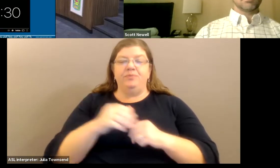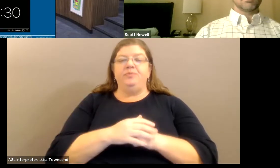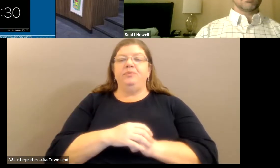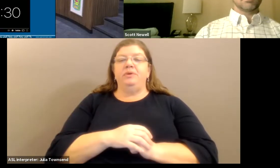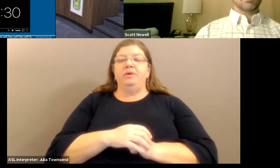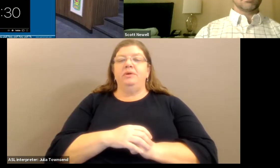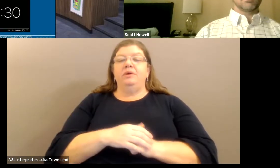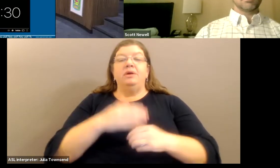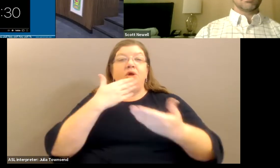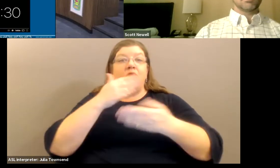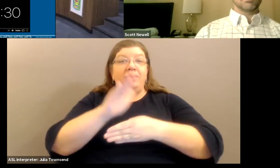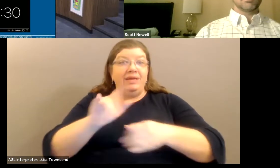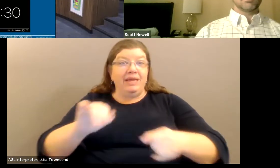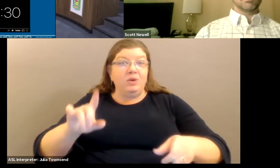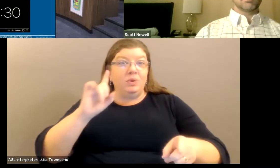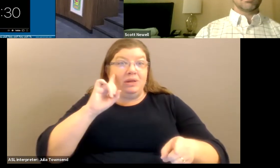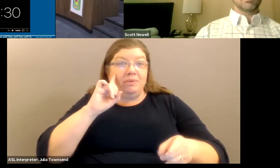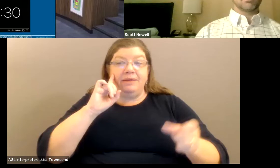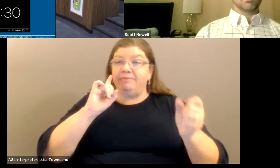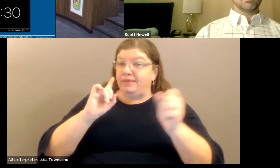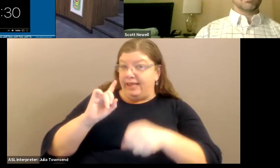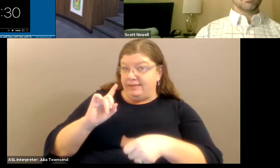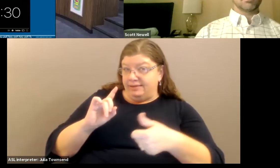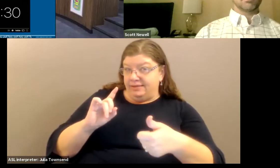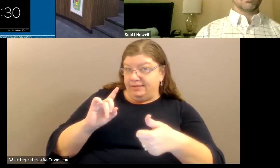Good evening. Can you hear me? Yes.